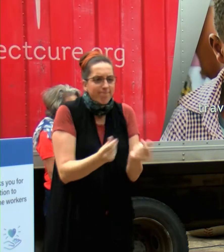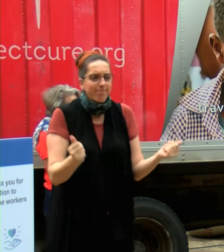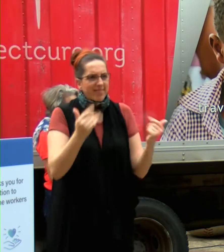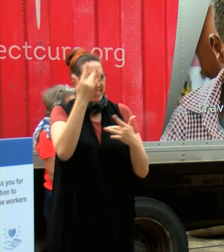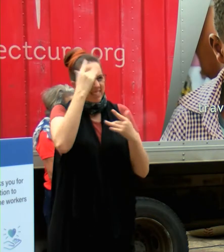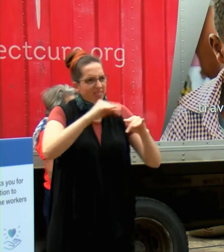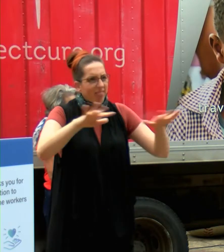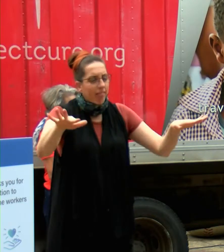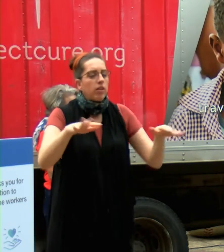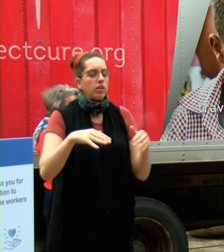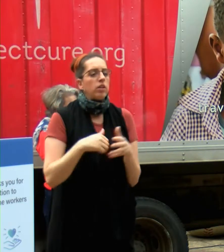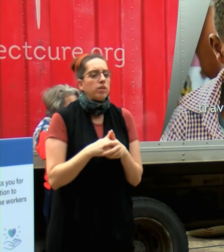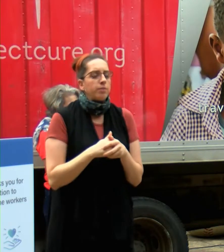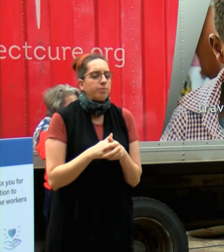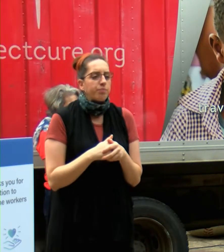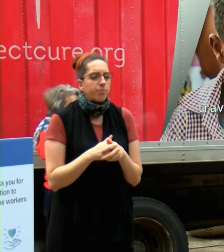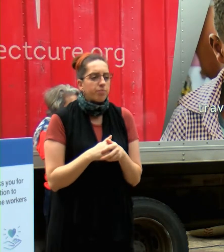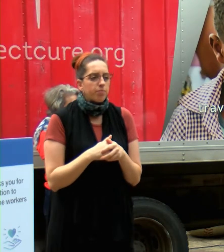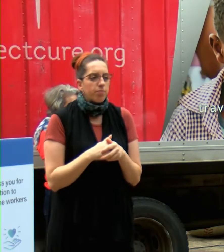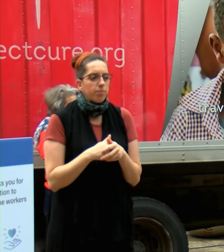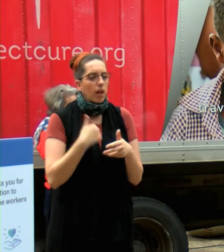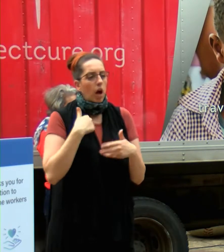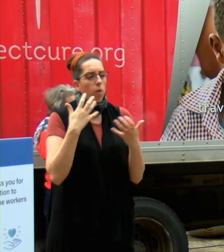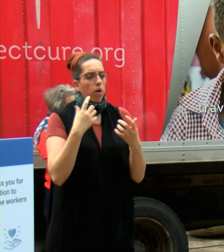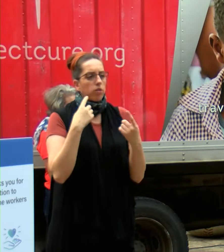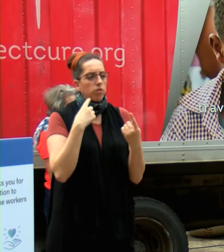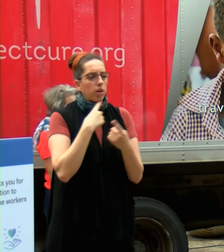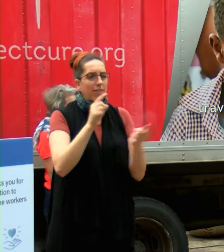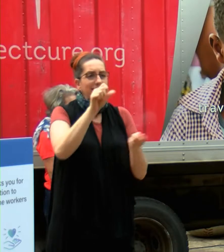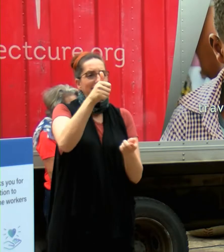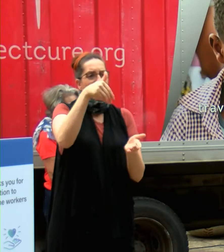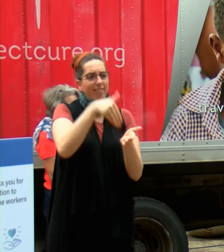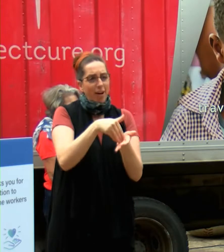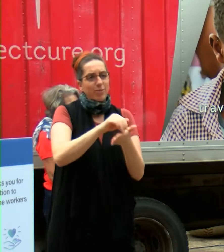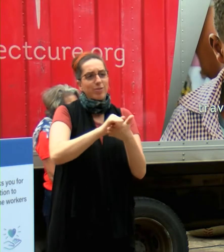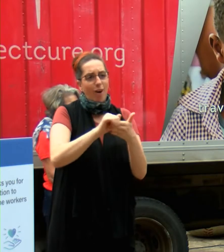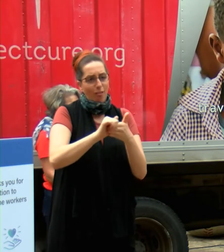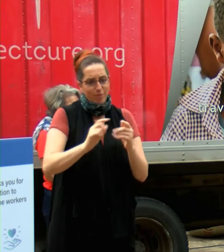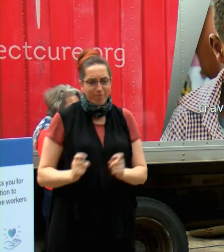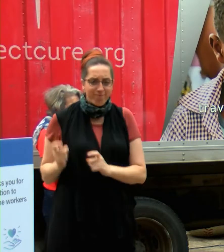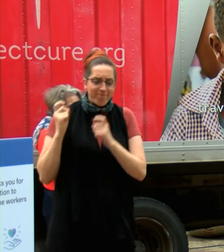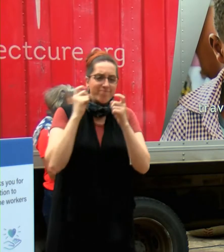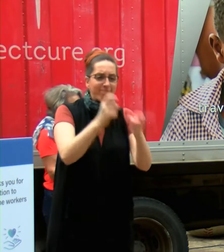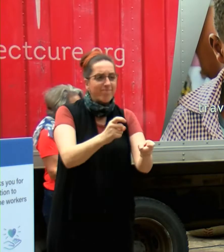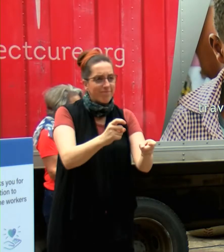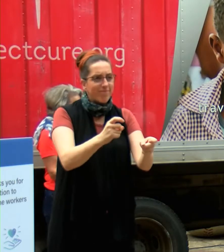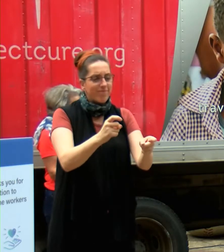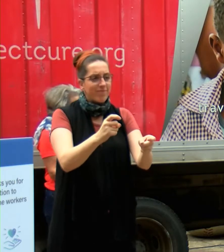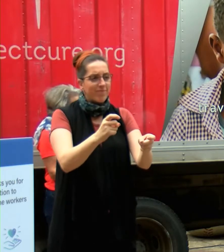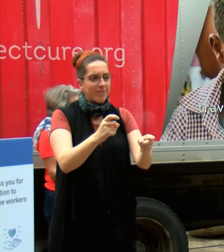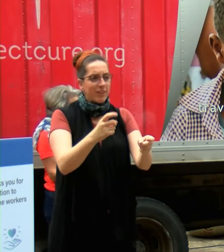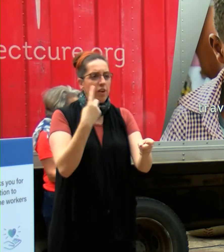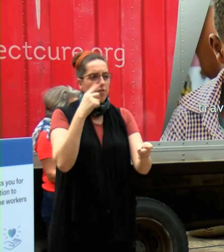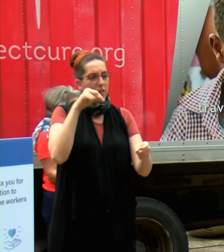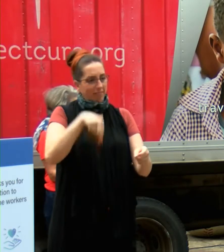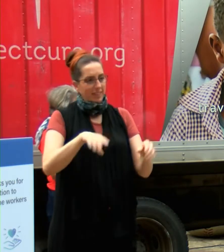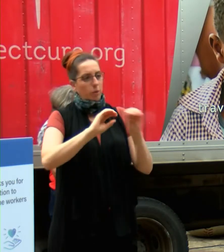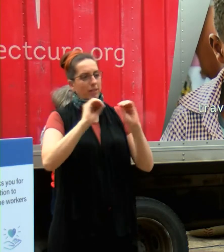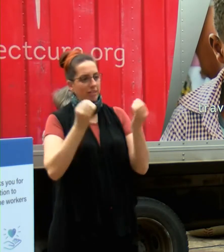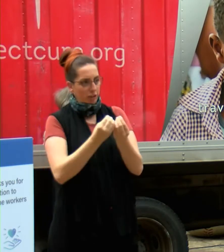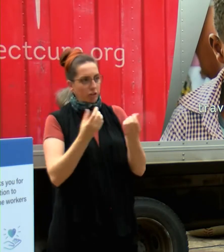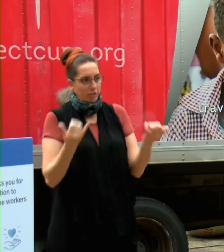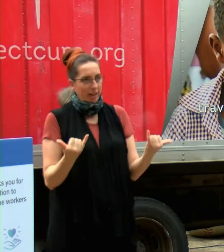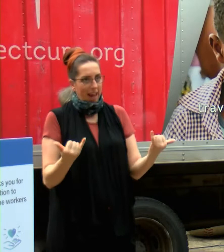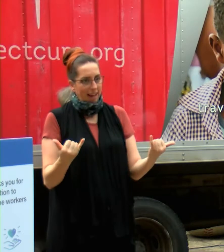Chief Patron, Mr. Syed Javed Anwar, I would like to announce $10,000 donation to the Mayor, which organization he wants to